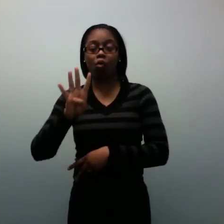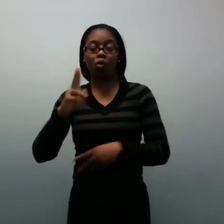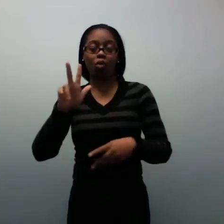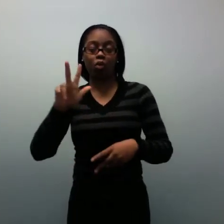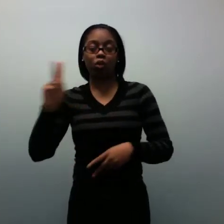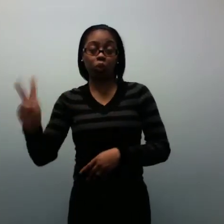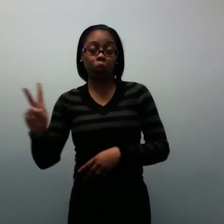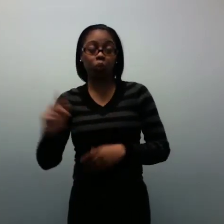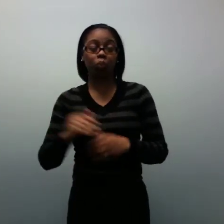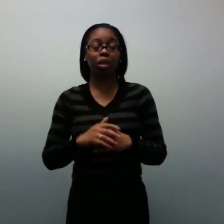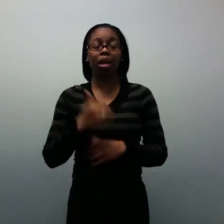is 16.